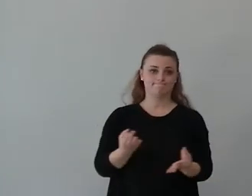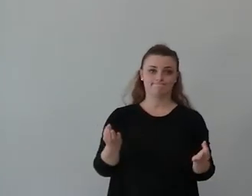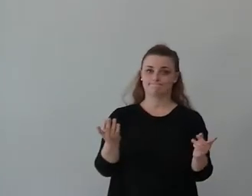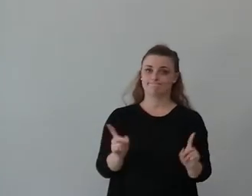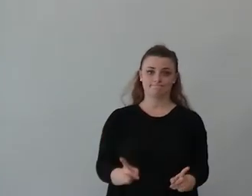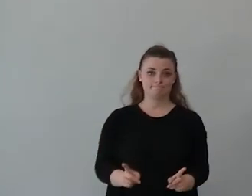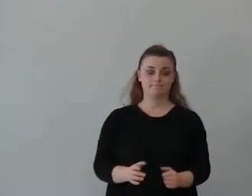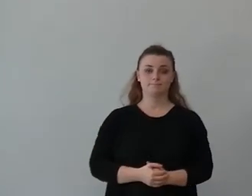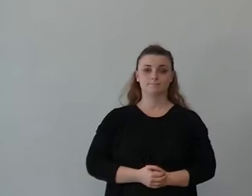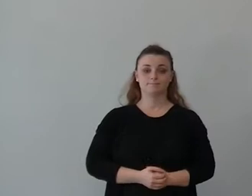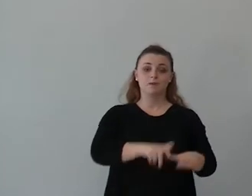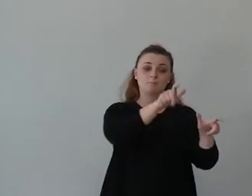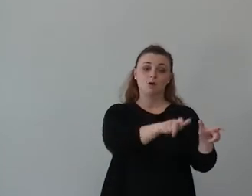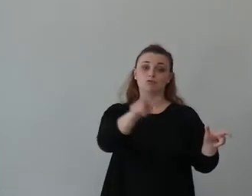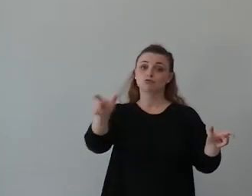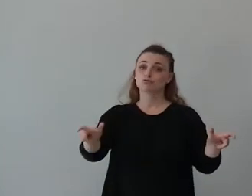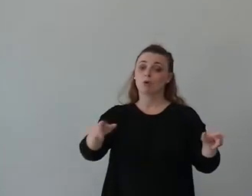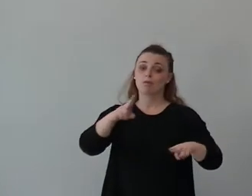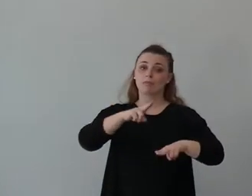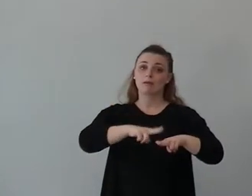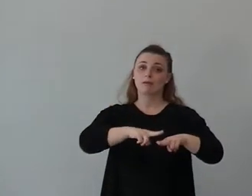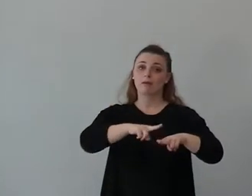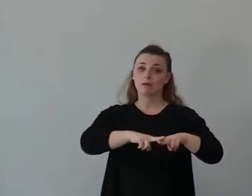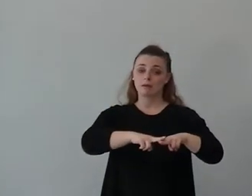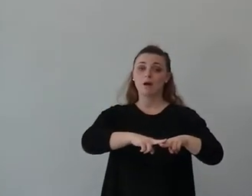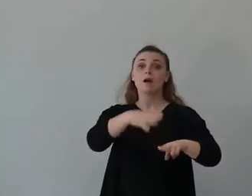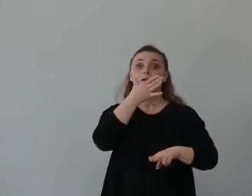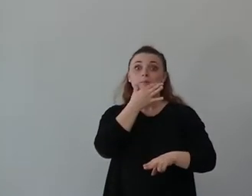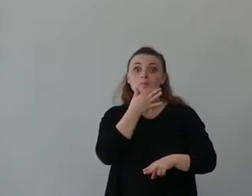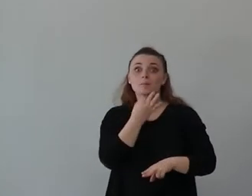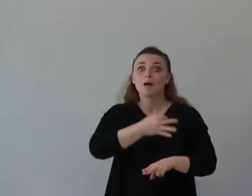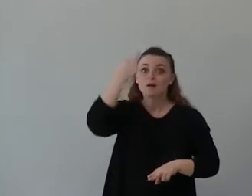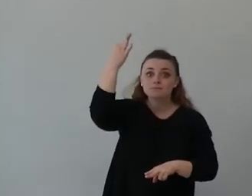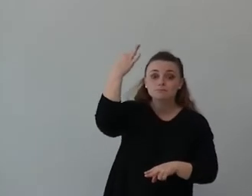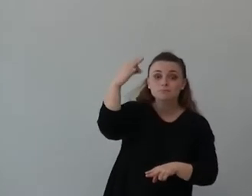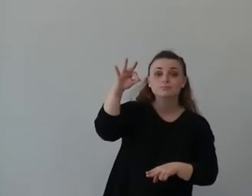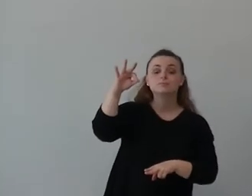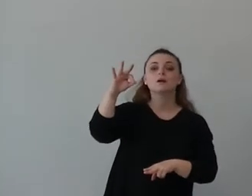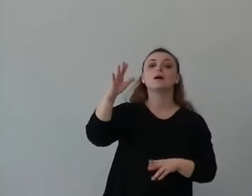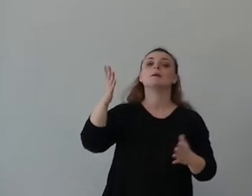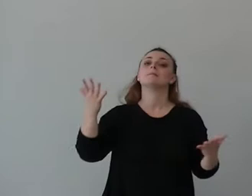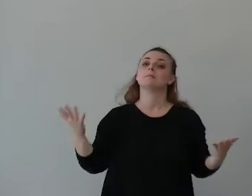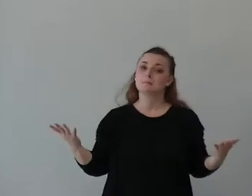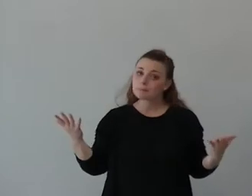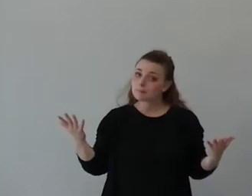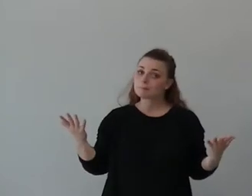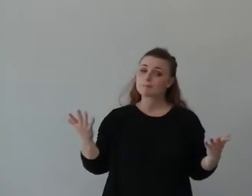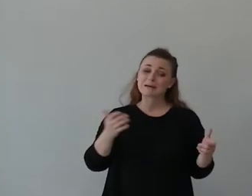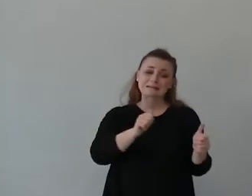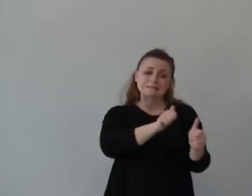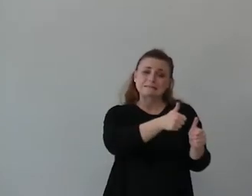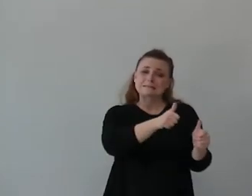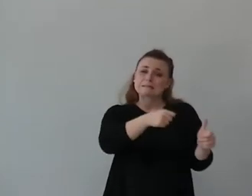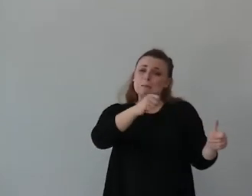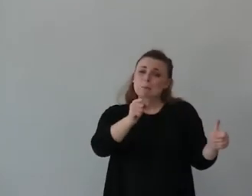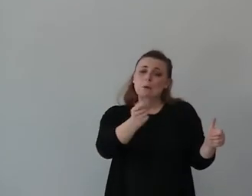e speciali. Unfortunately, very few have a foundation on God. Ma sfortunatamente pochissimi hanno la loro fondamenta